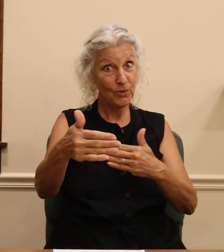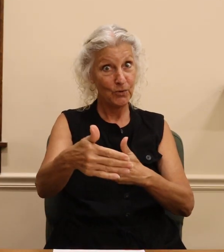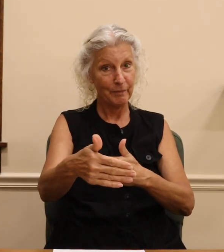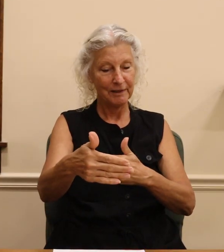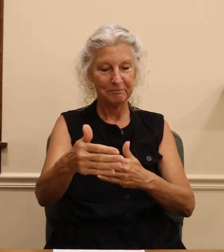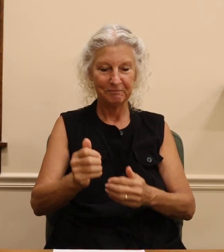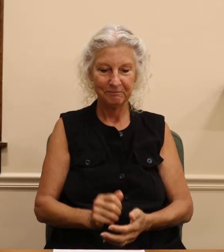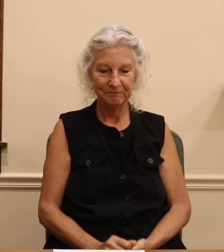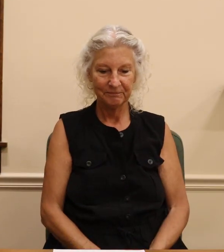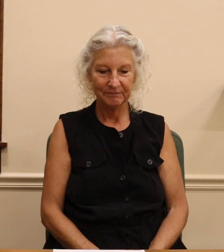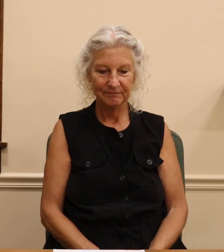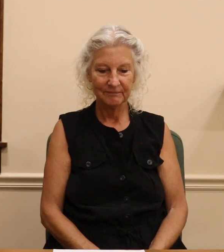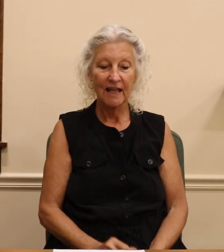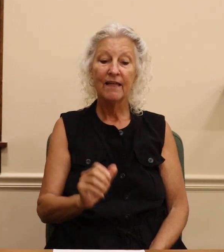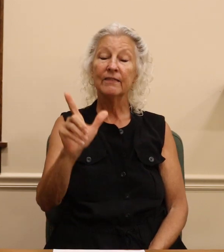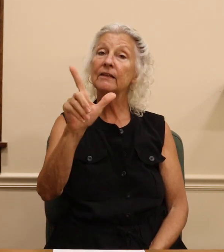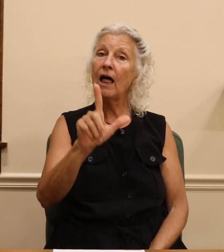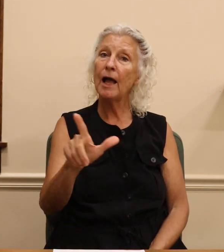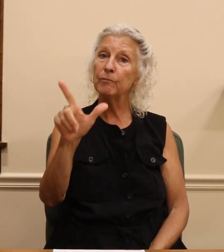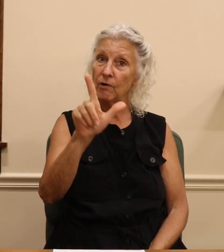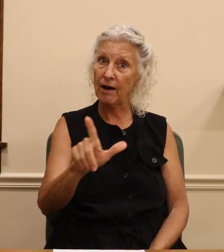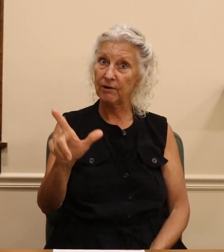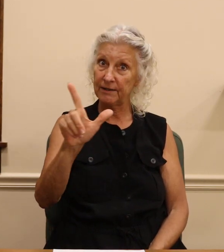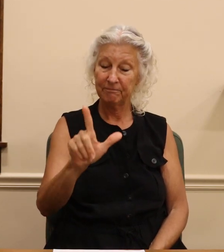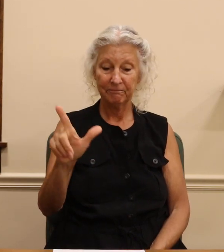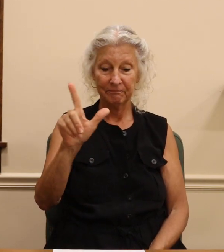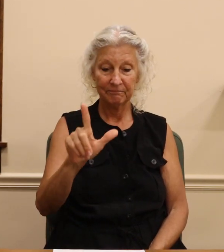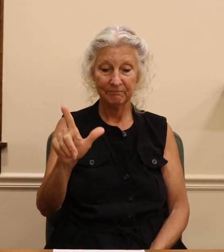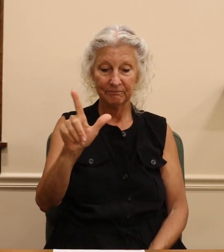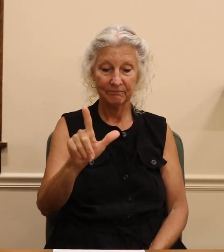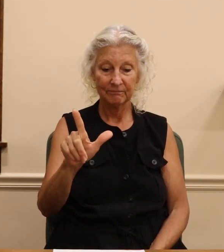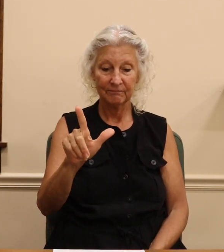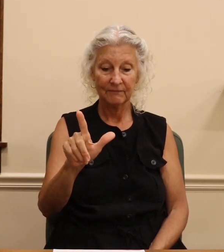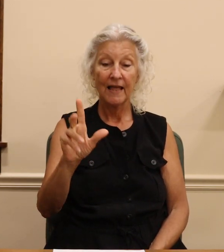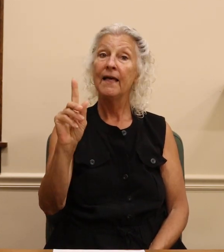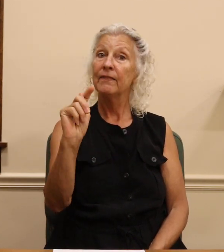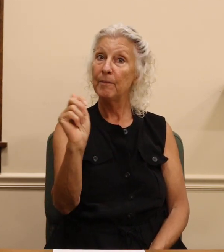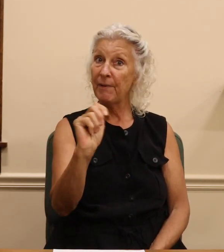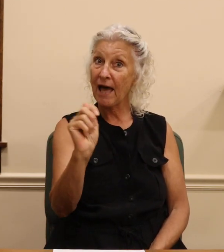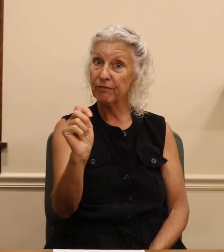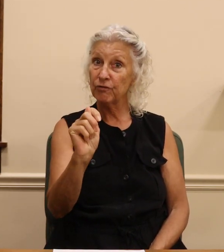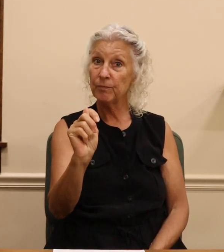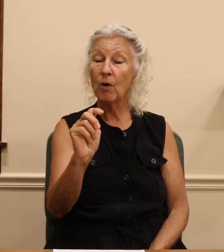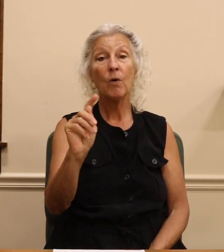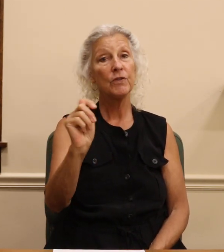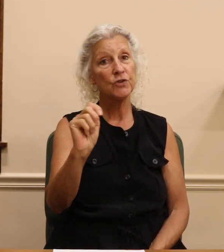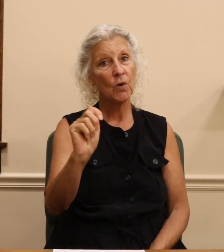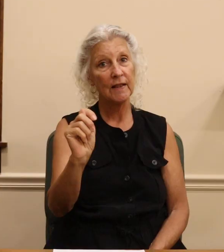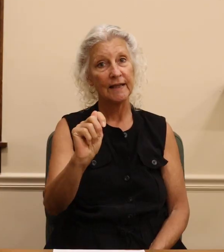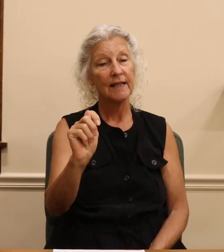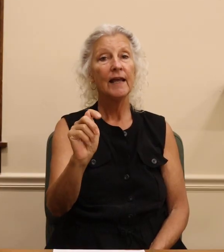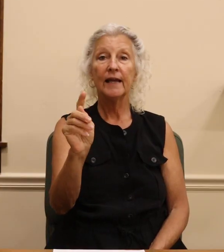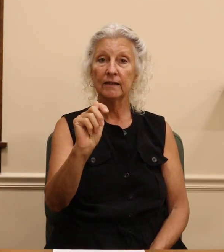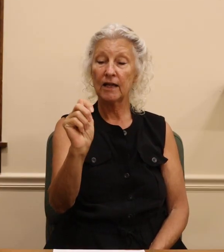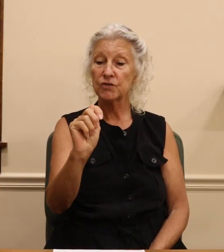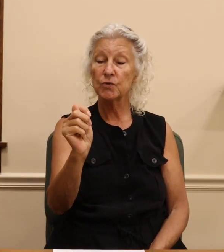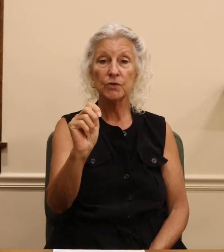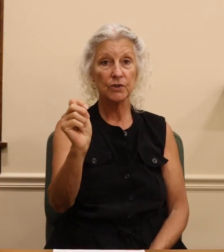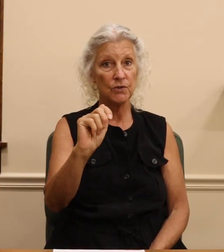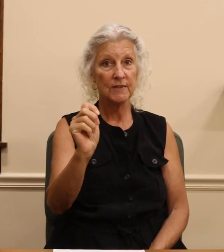Bedroom. The library. The bathroom or the toilet. And a lot of schools are using